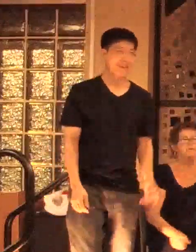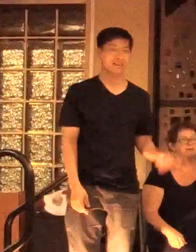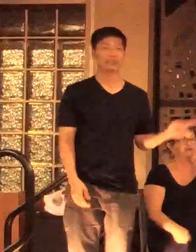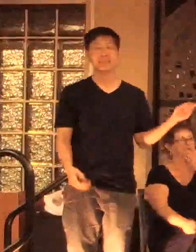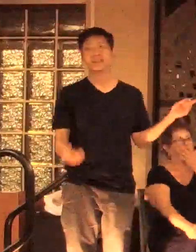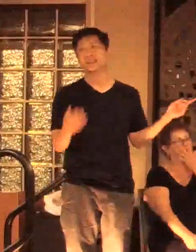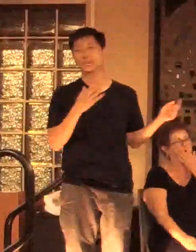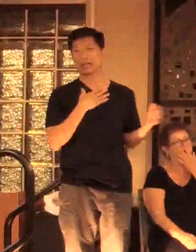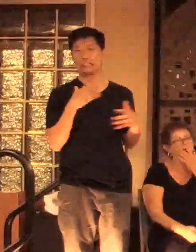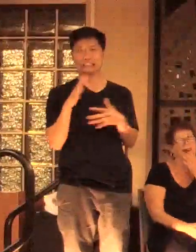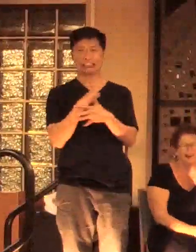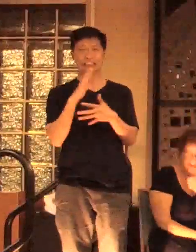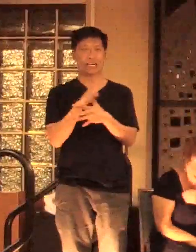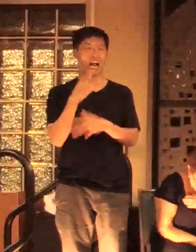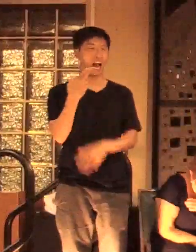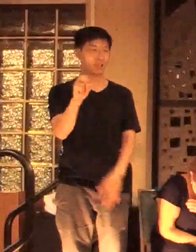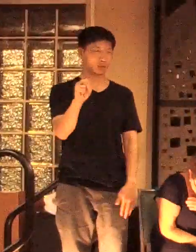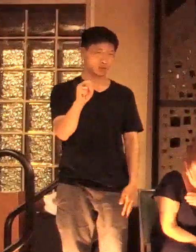My senior year of high